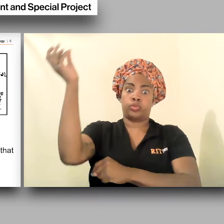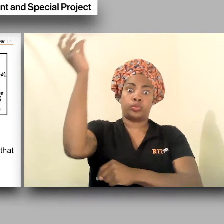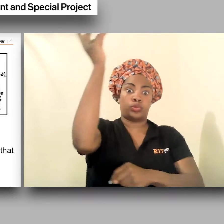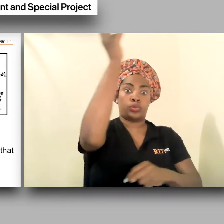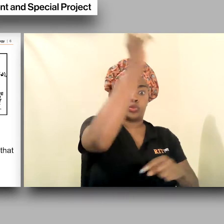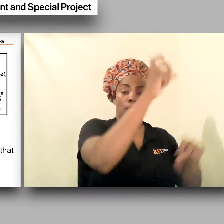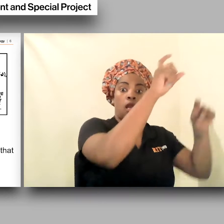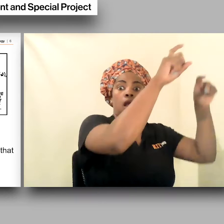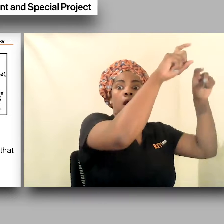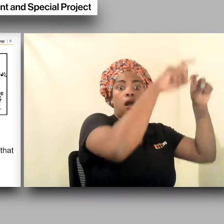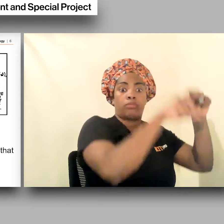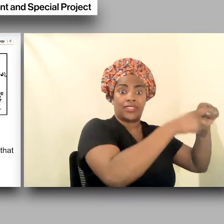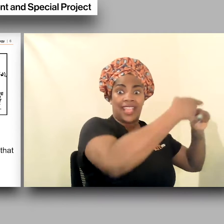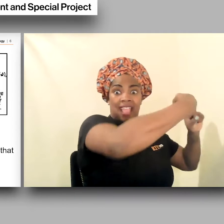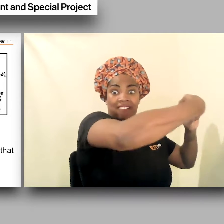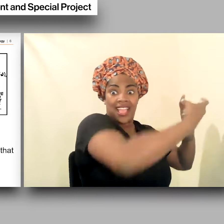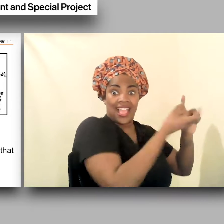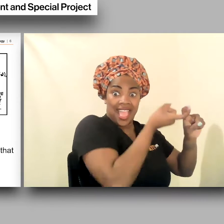landed on like a hook.